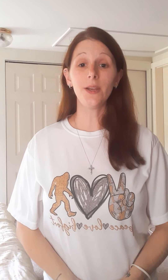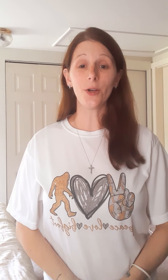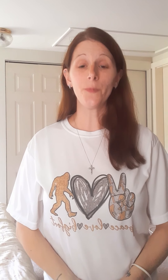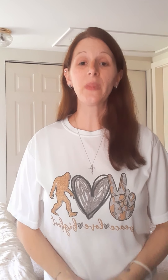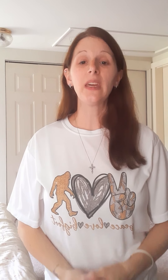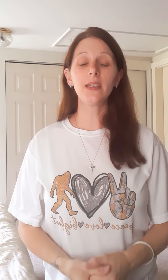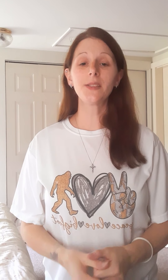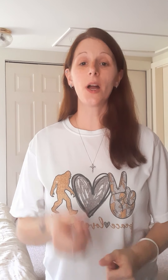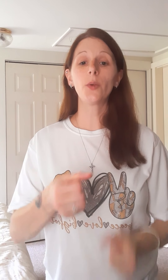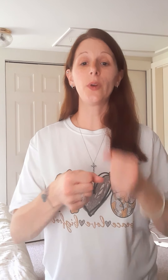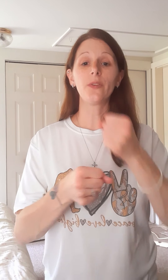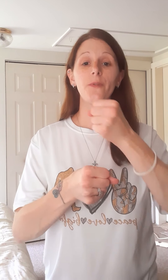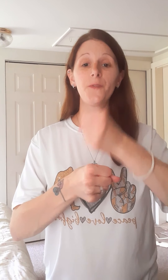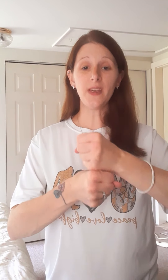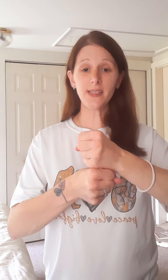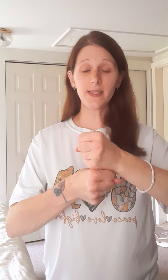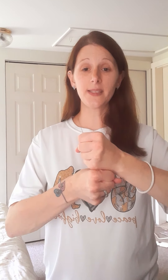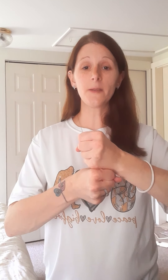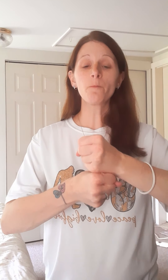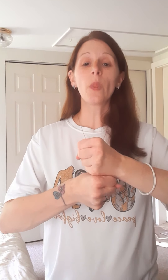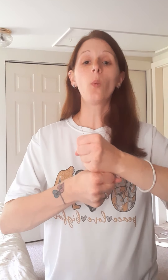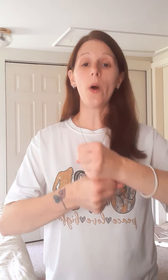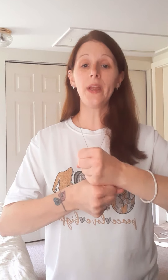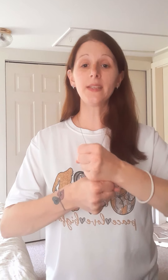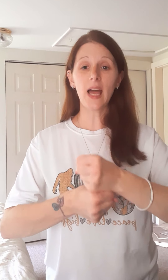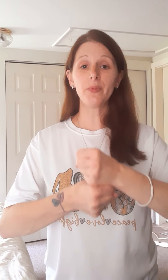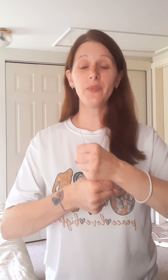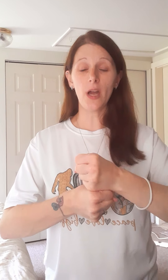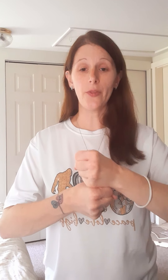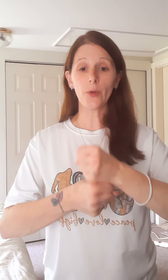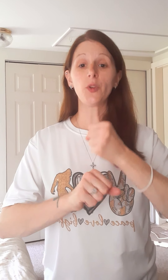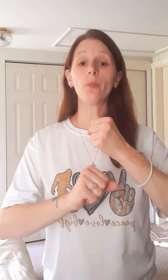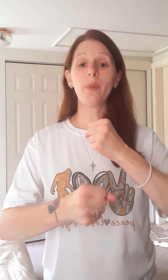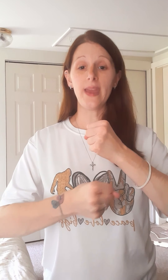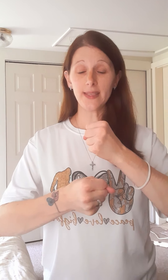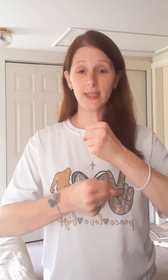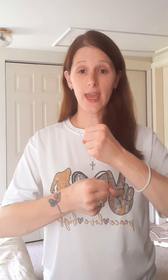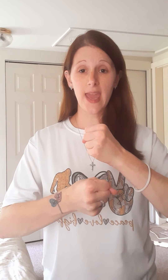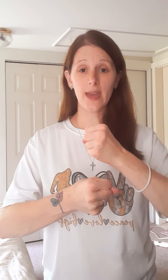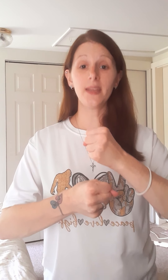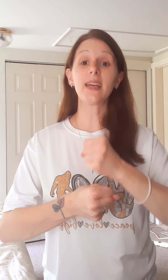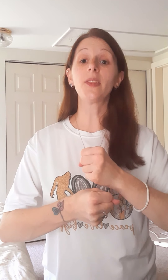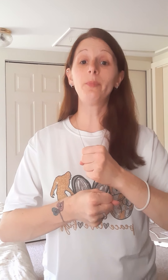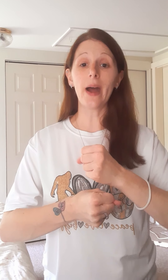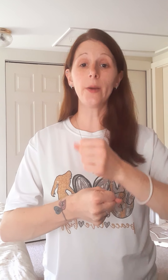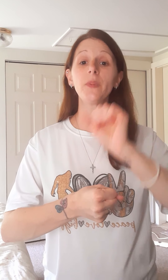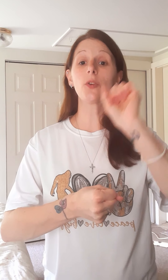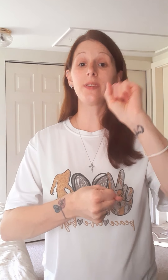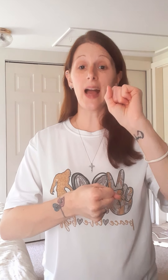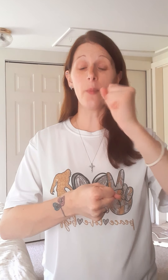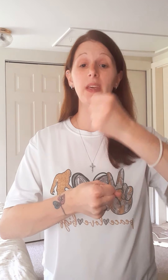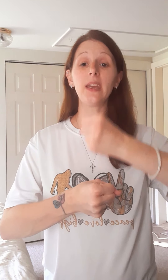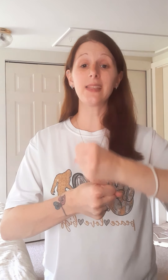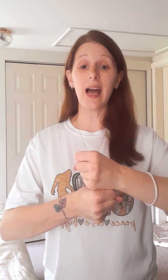year is done with fists, one on top of the other. Your base hand is at the bottom, your dominant is on the